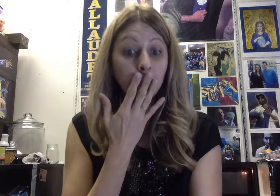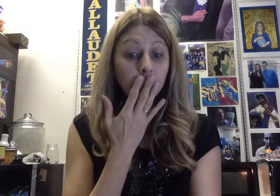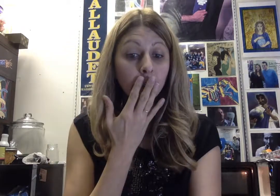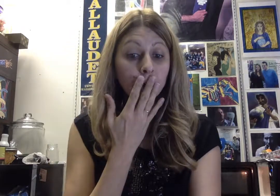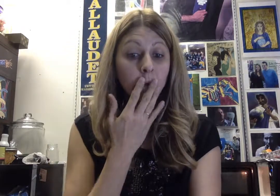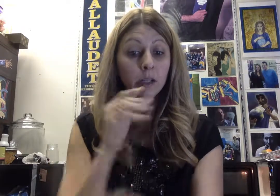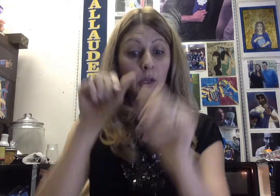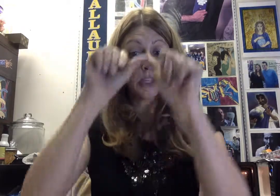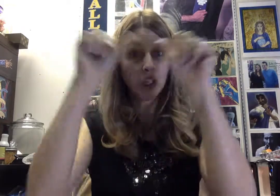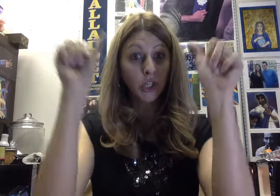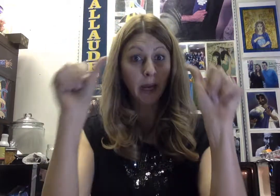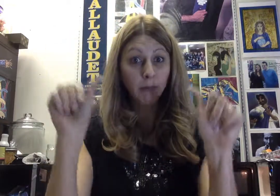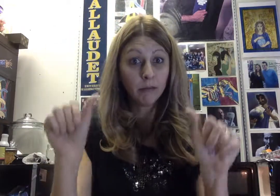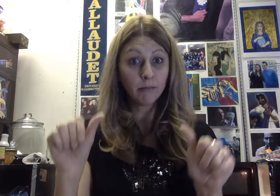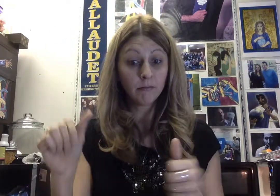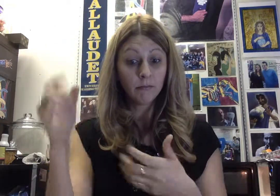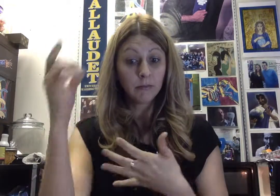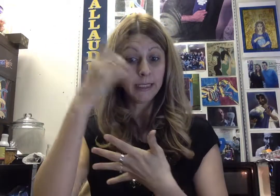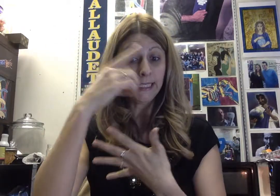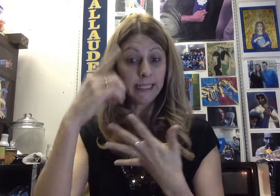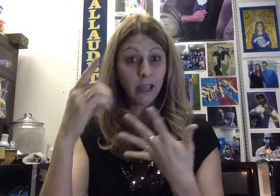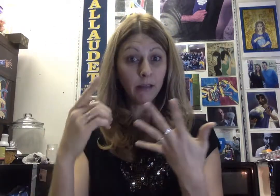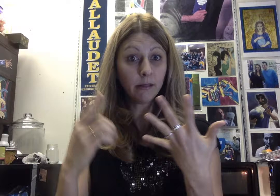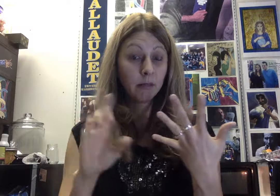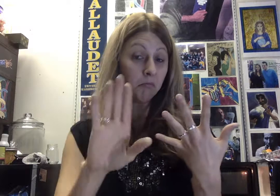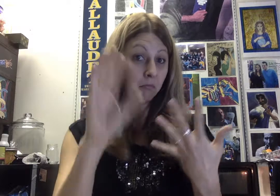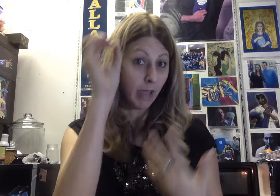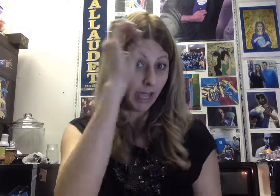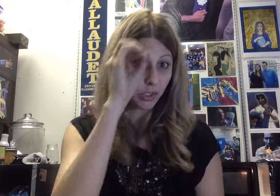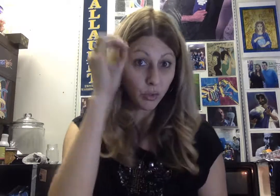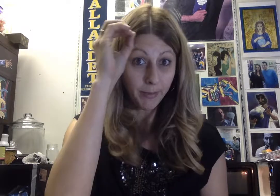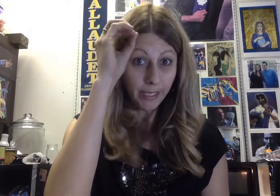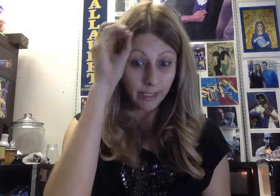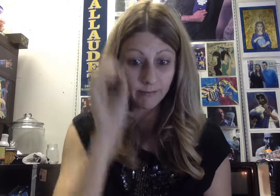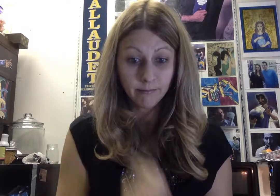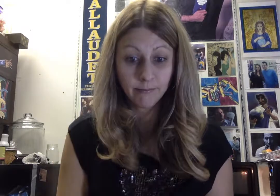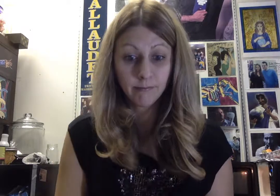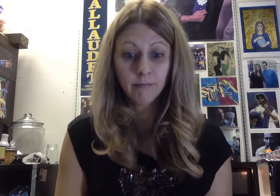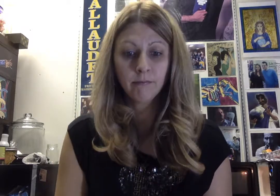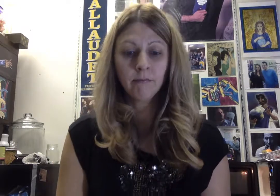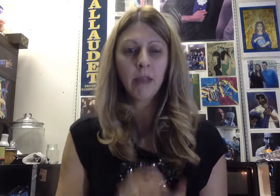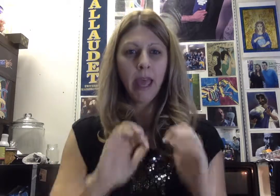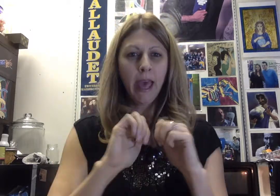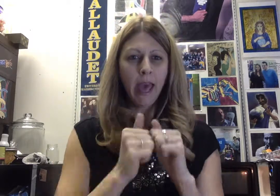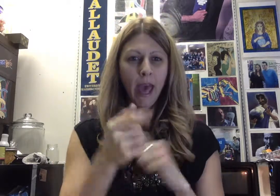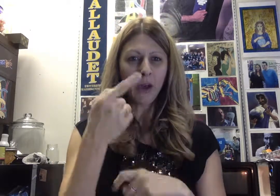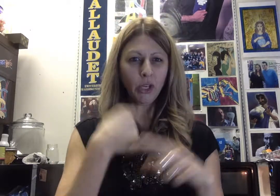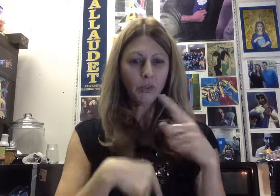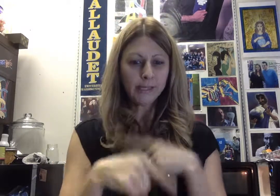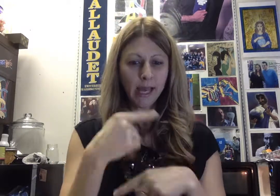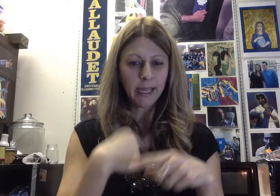color, the shape, details, and your opinion? How do you